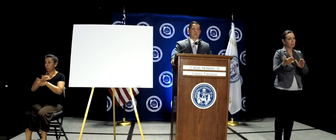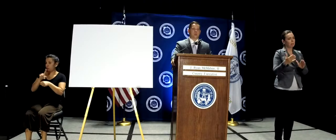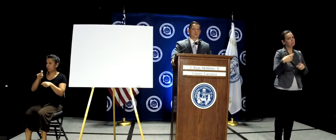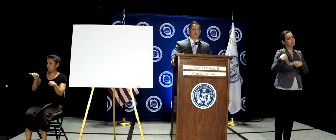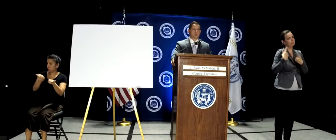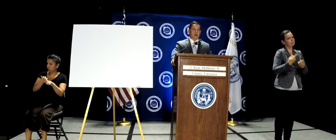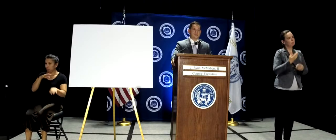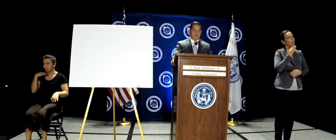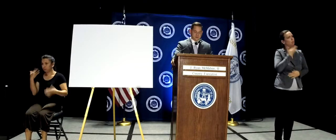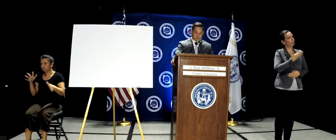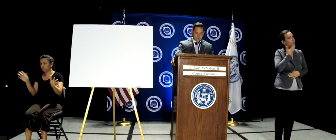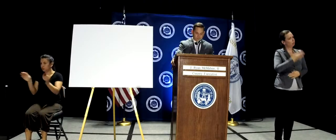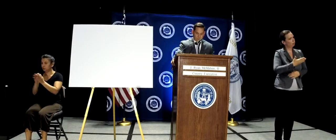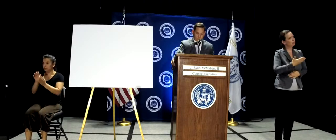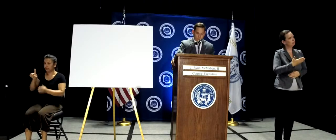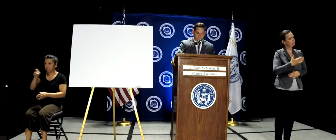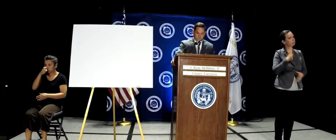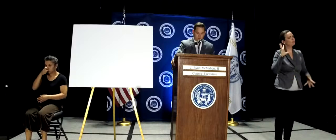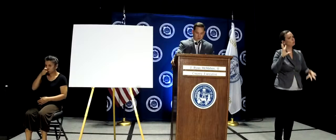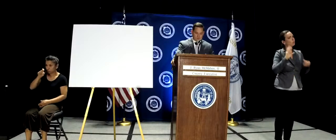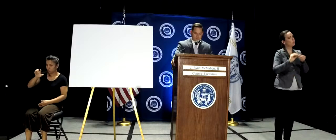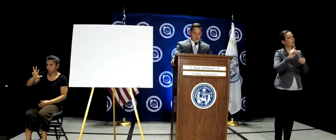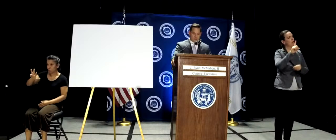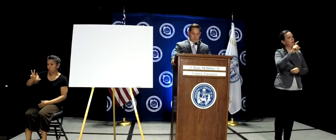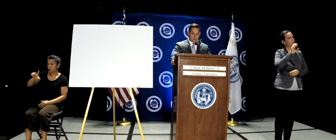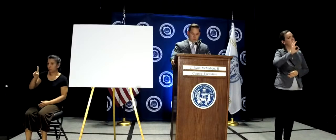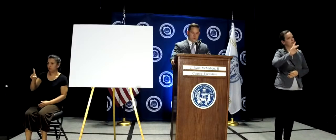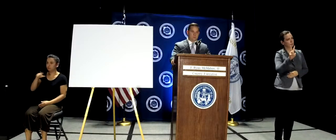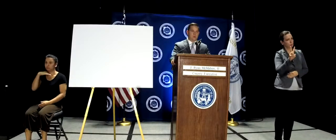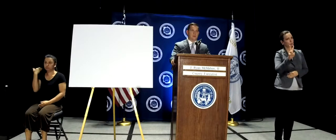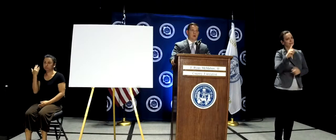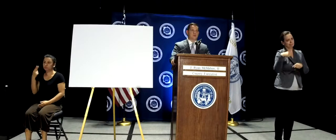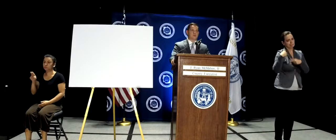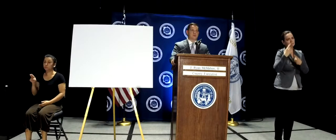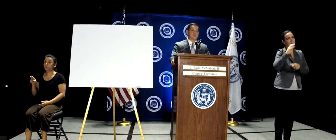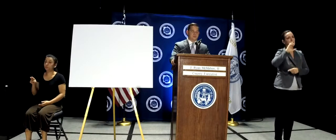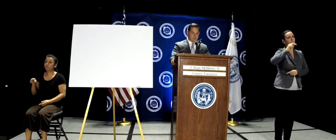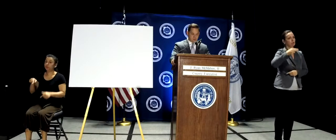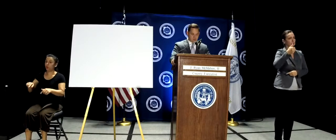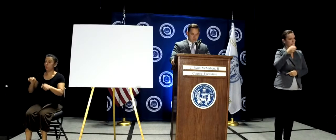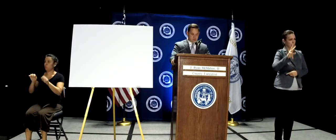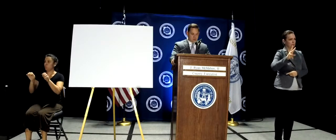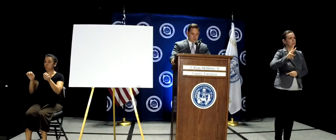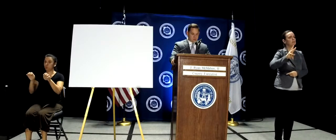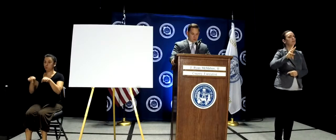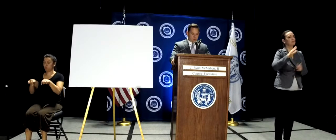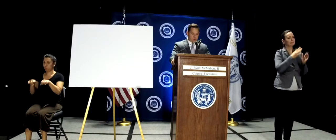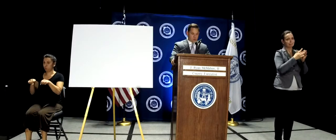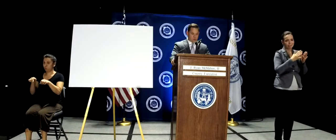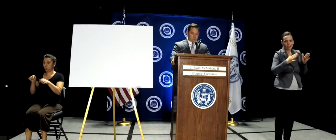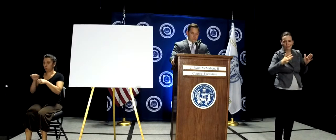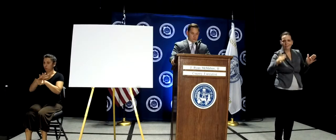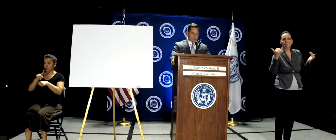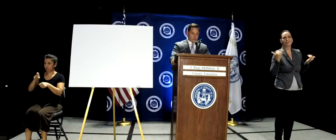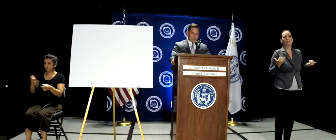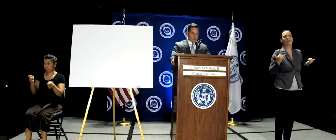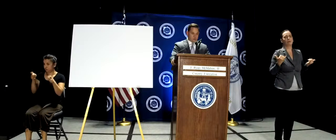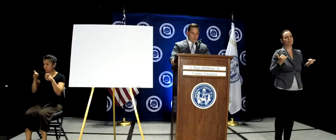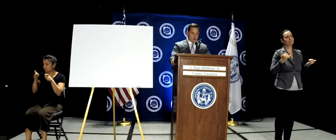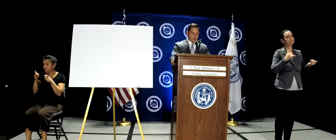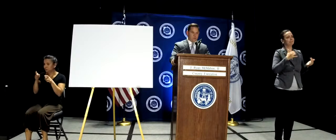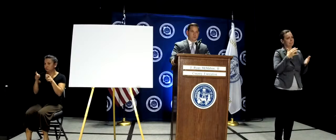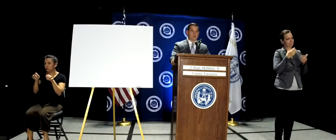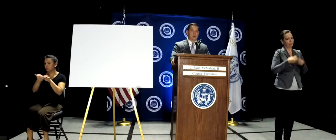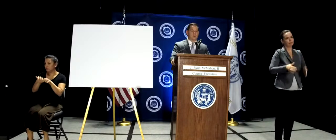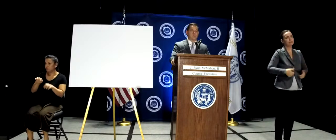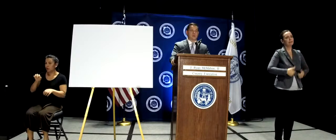of our neighbors in this process since it came to us on March 16th. But good news, over the last